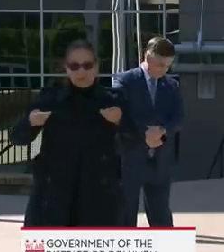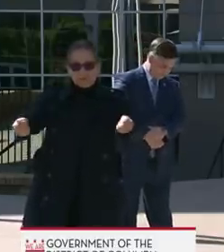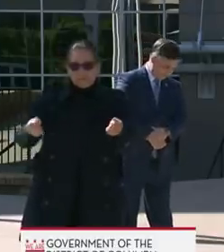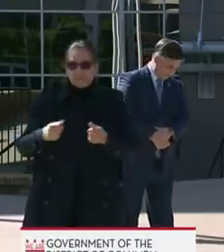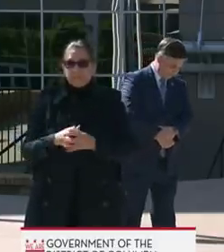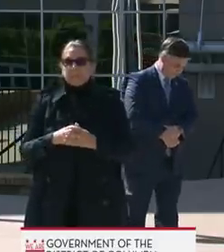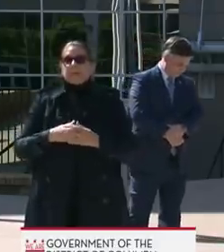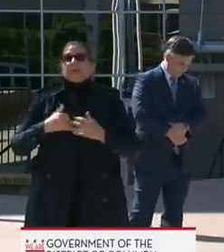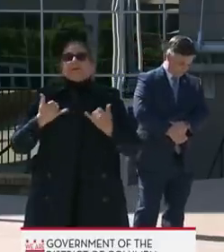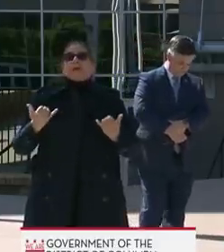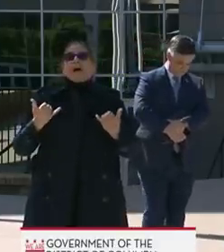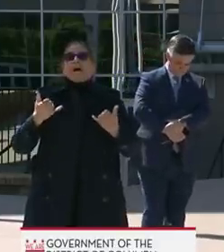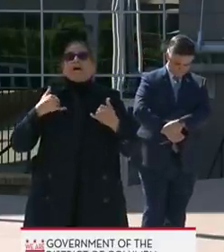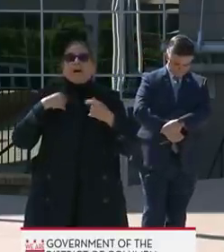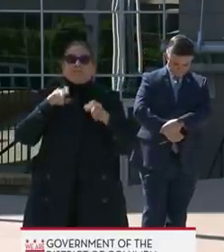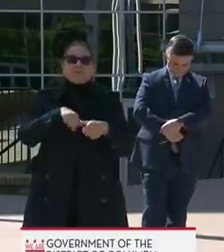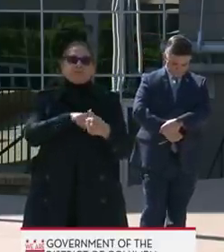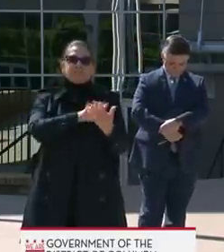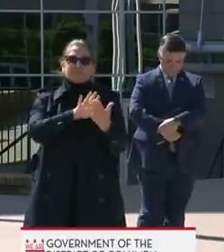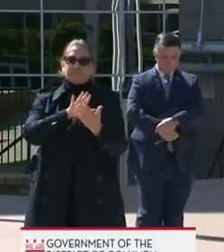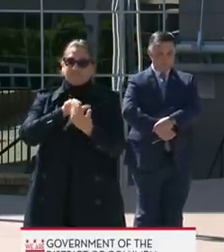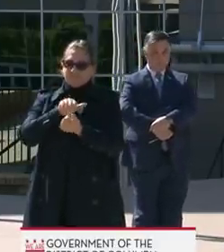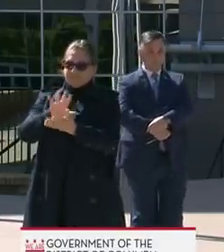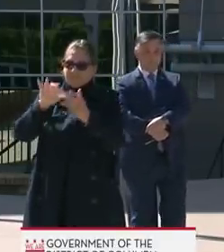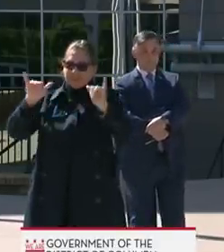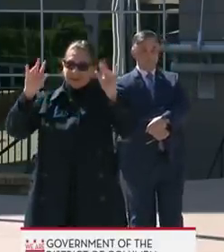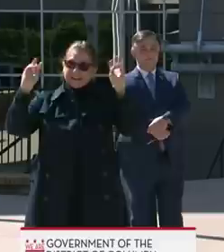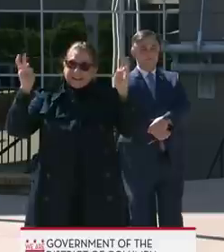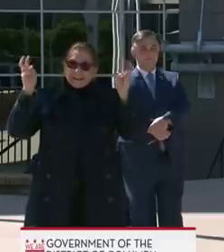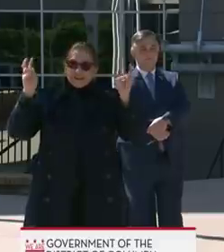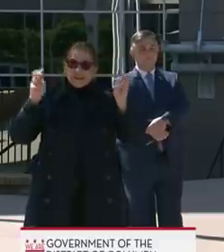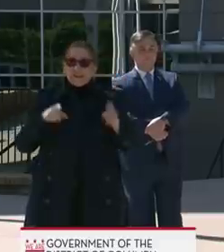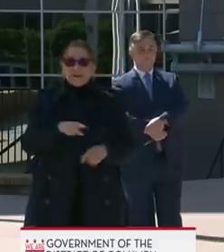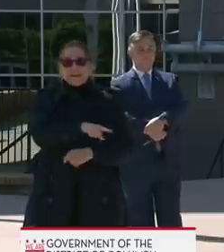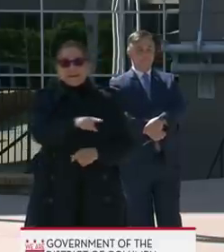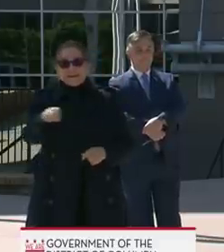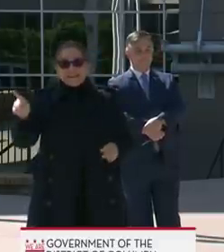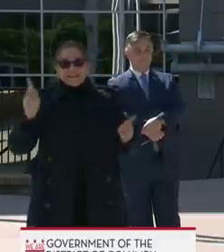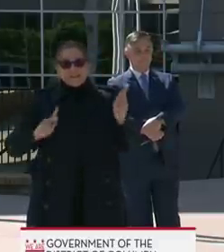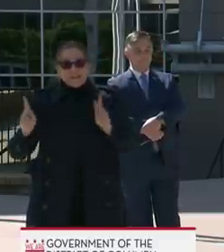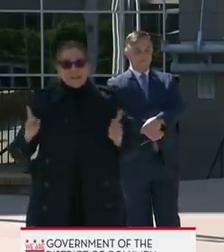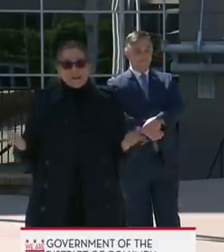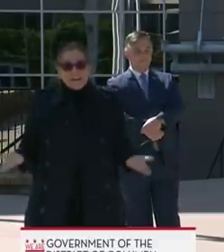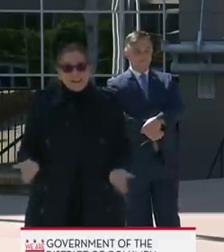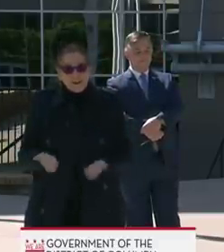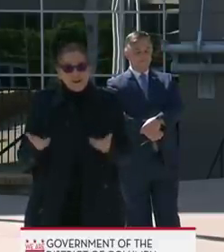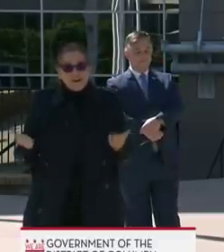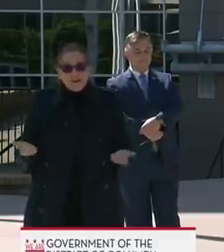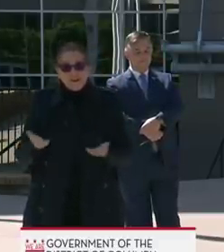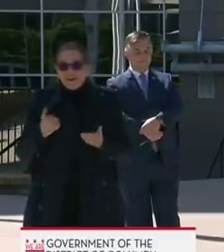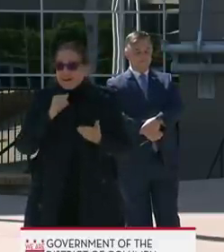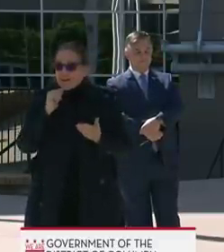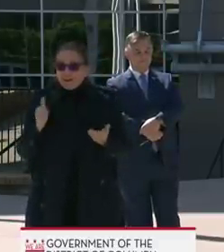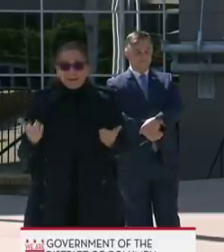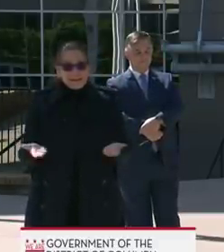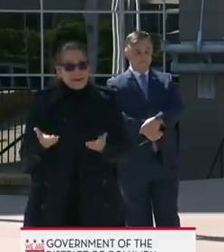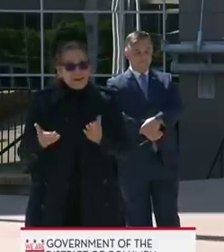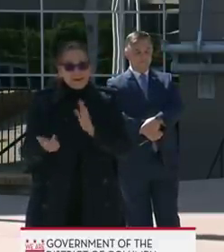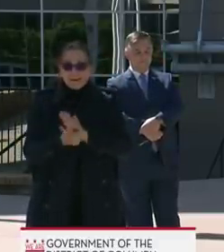and that is the undocumented who are probably getting the least relief between the federal legislation and what we have adopted